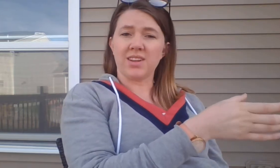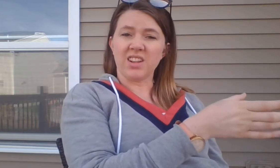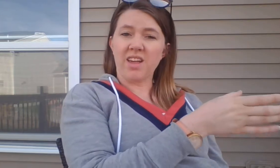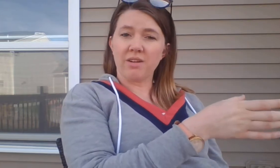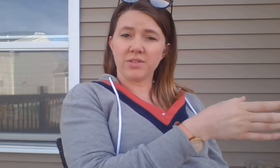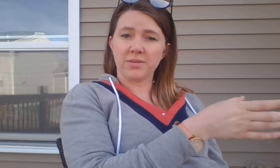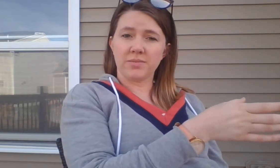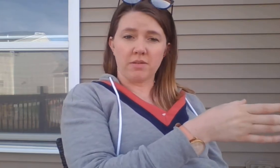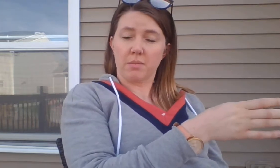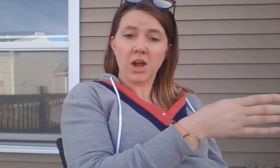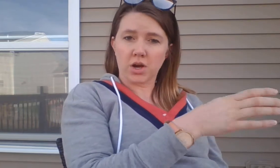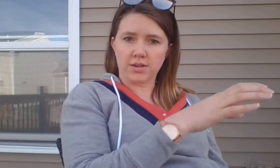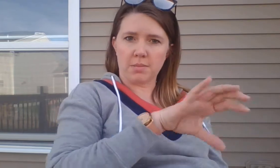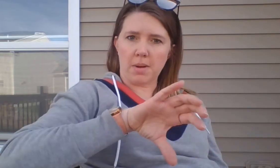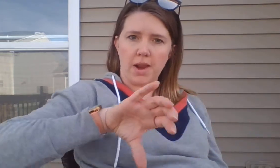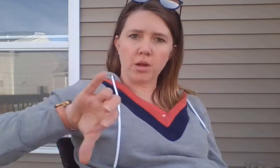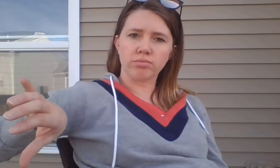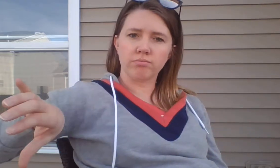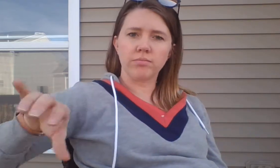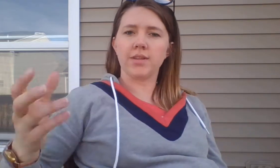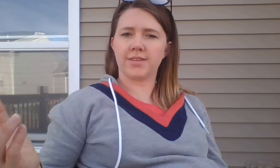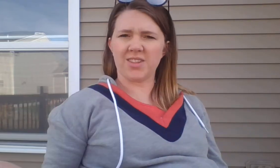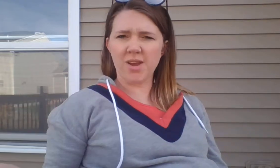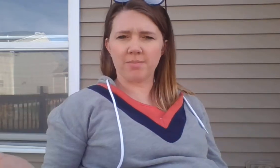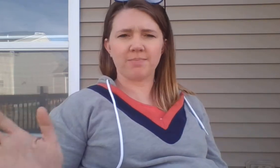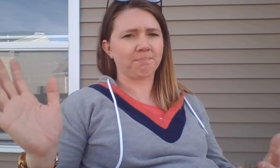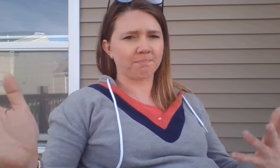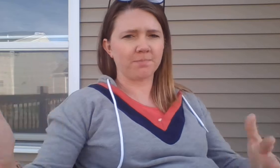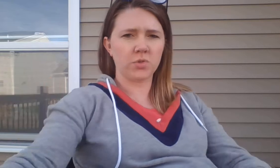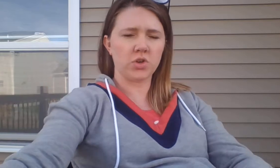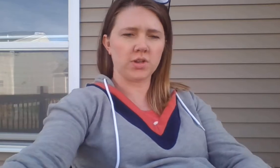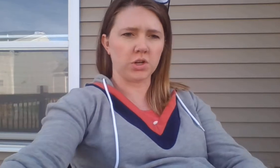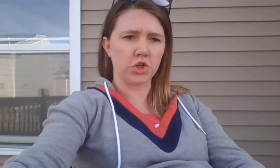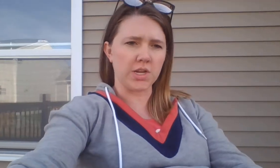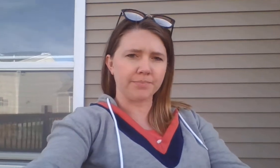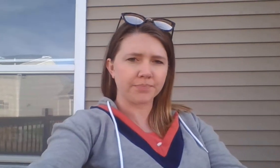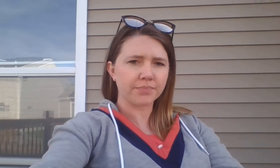is on the left. If I'm not crossing my body, it's on the right. It's just a little cheat.